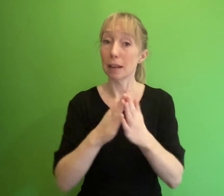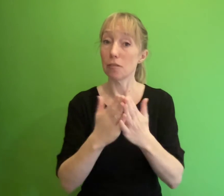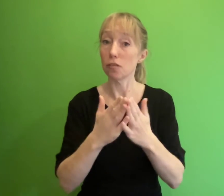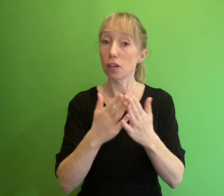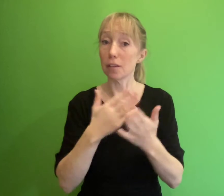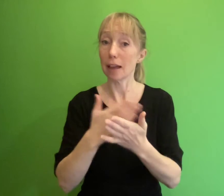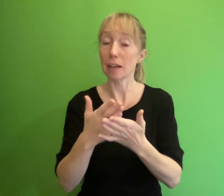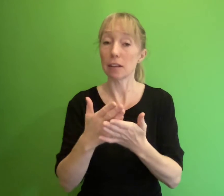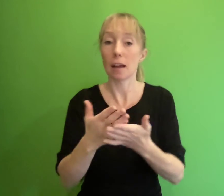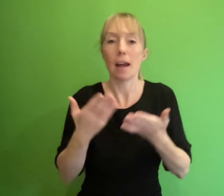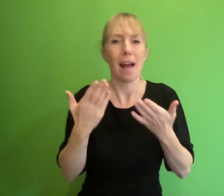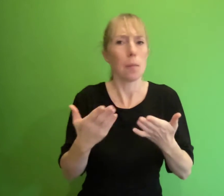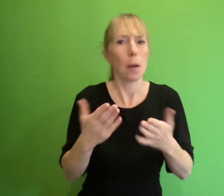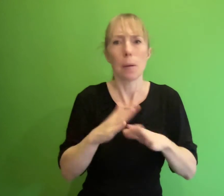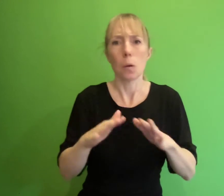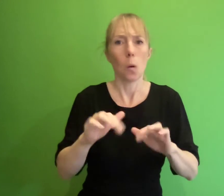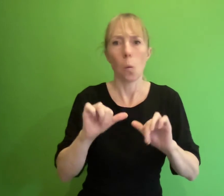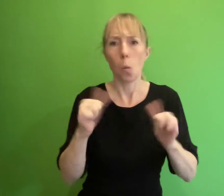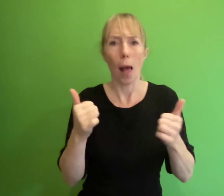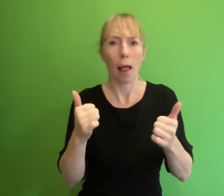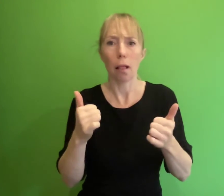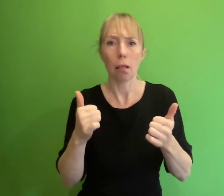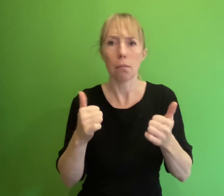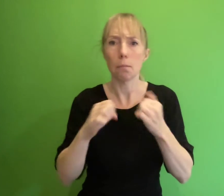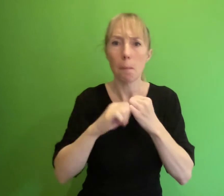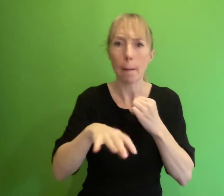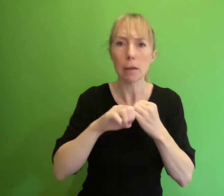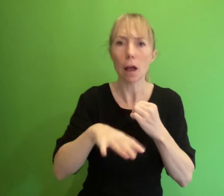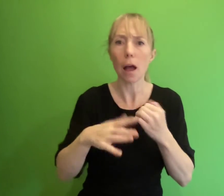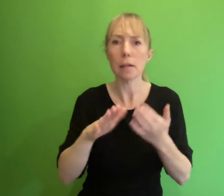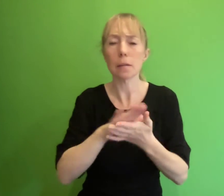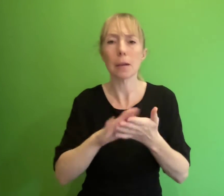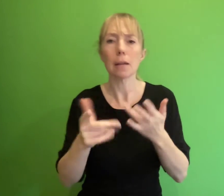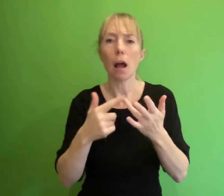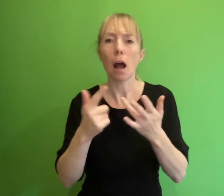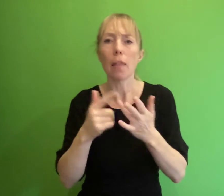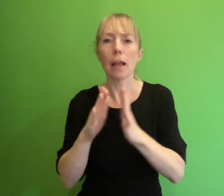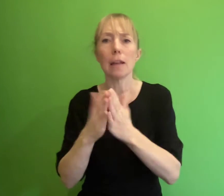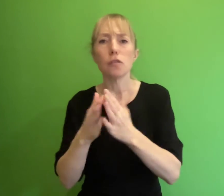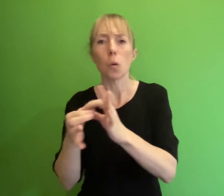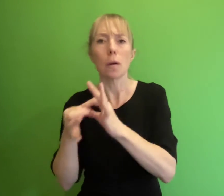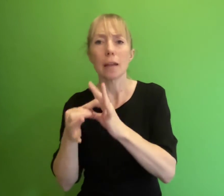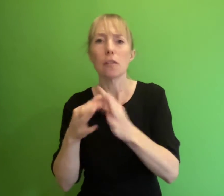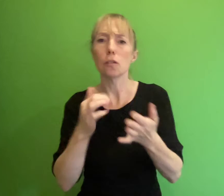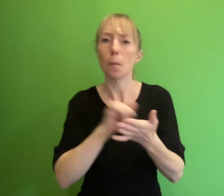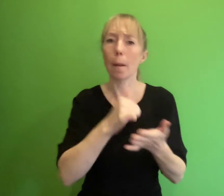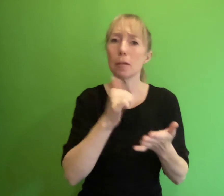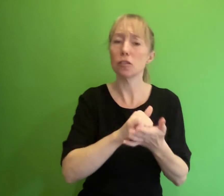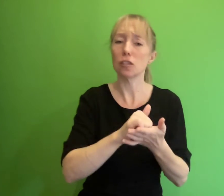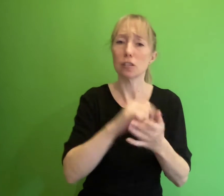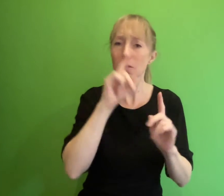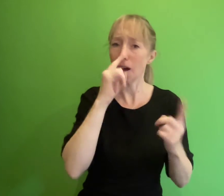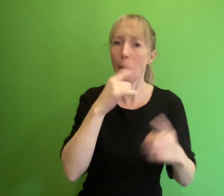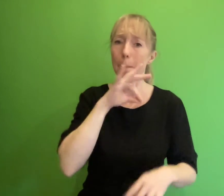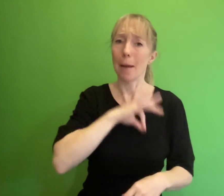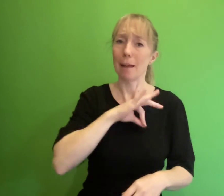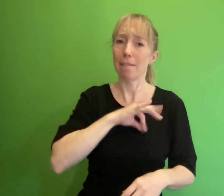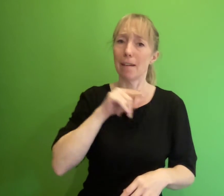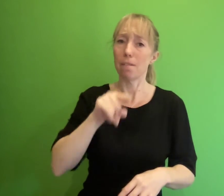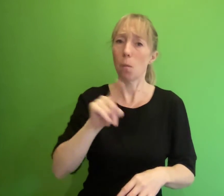not well publicised, so other literature organisations or publishers do not benefit from the learnings. Libraries'